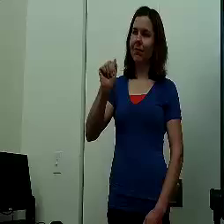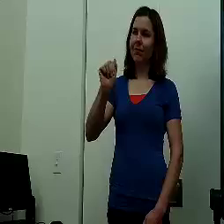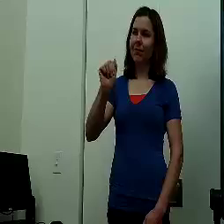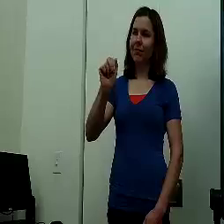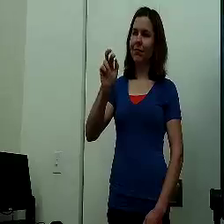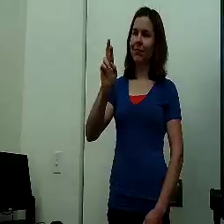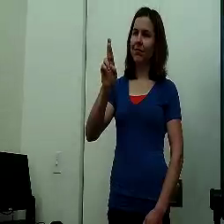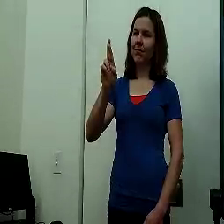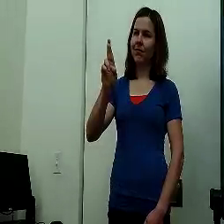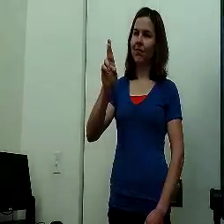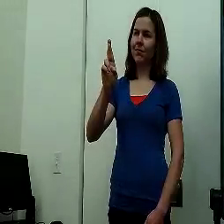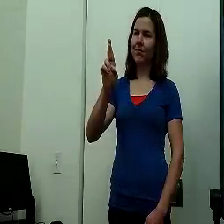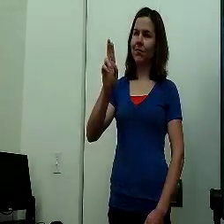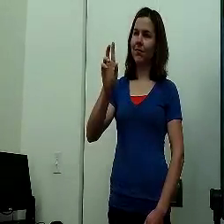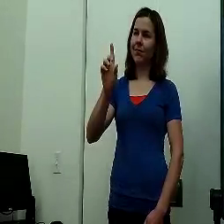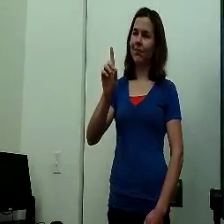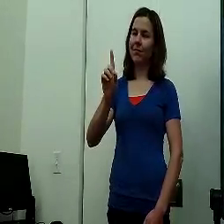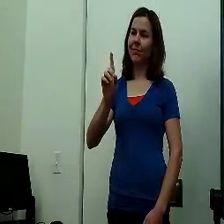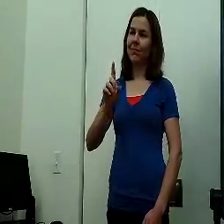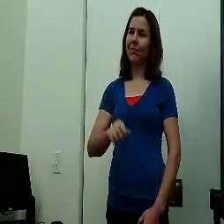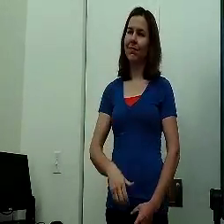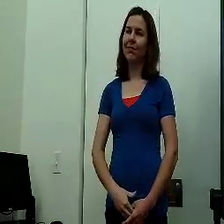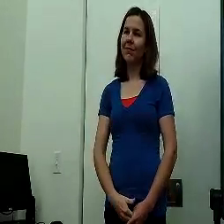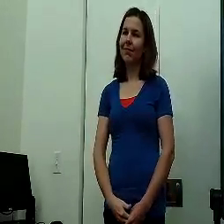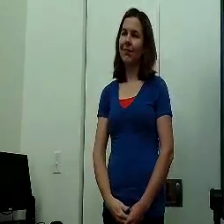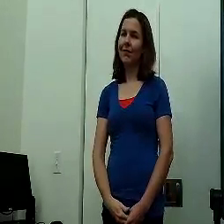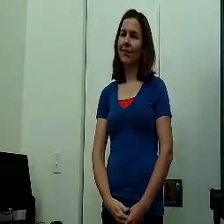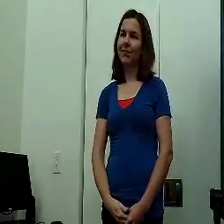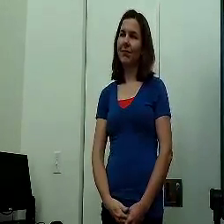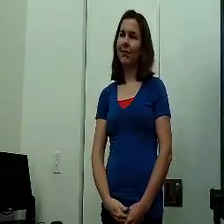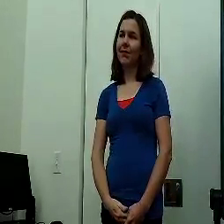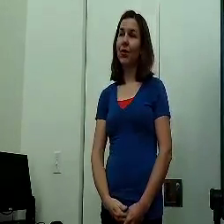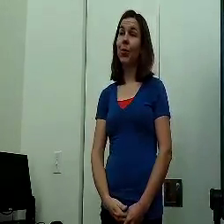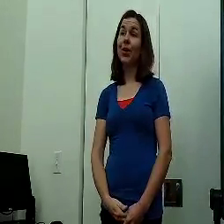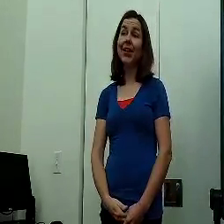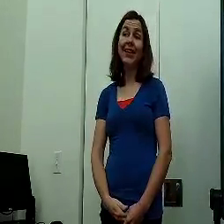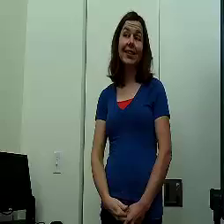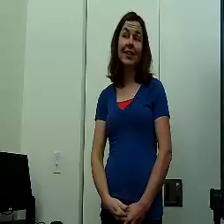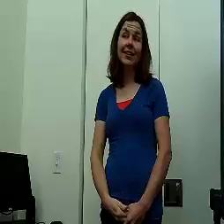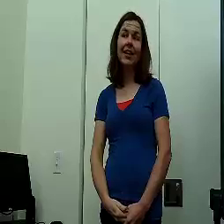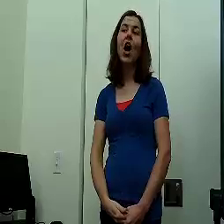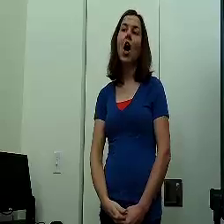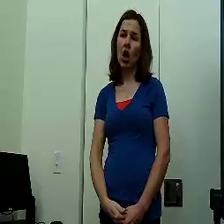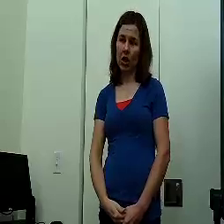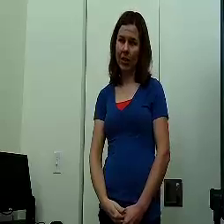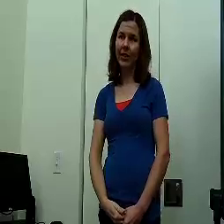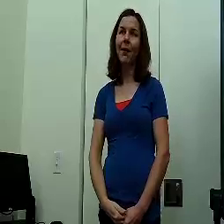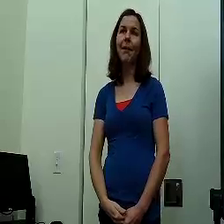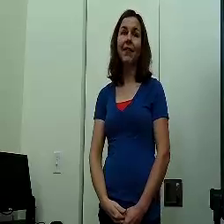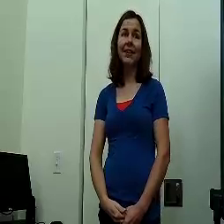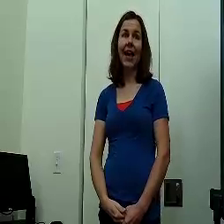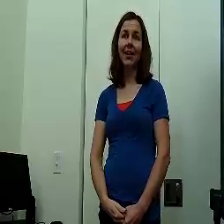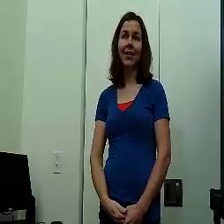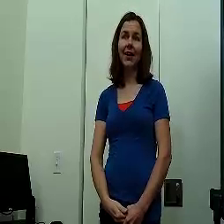okay. Okay. I don't know The word is the hard. hard. Yeah. Yep, and the sign? Anyone